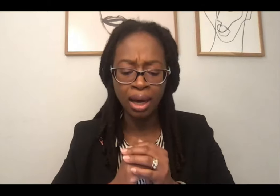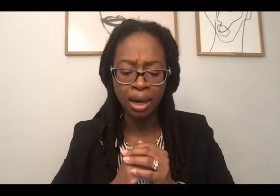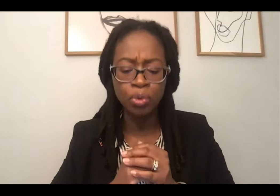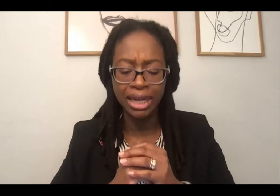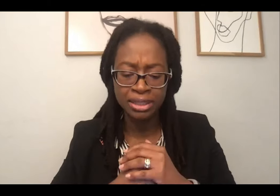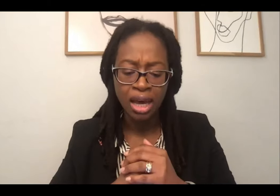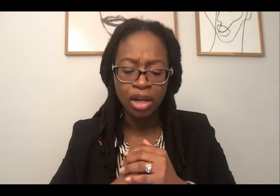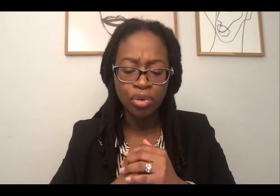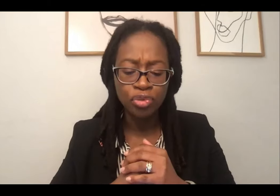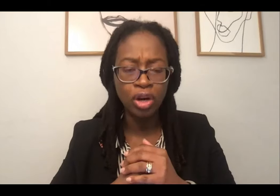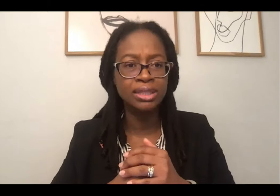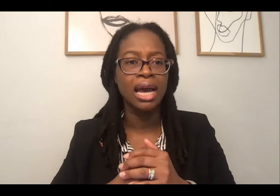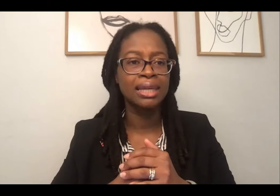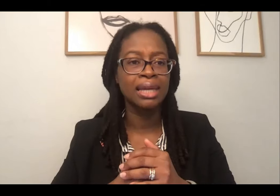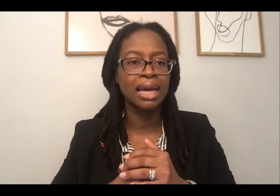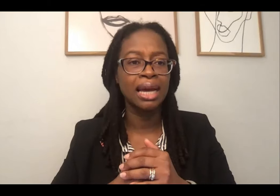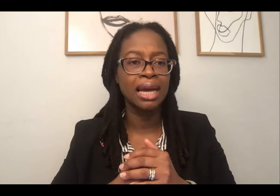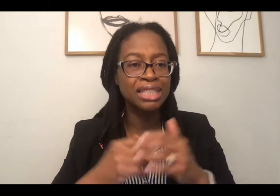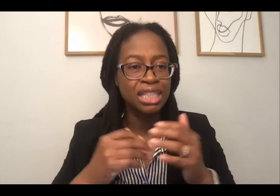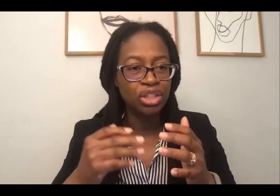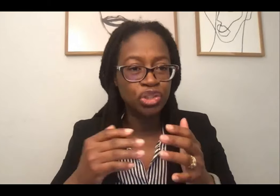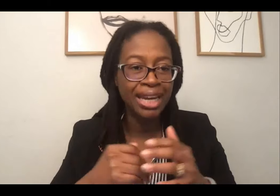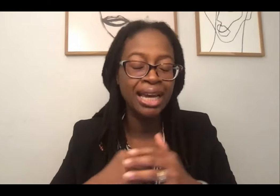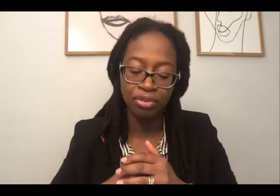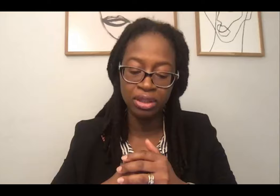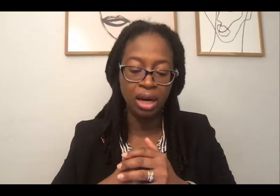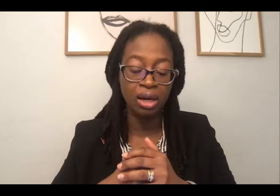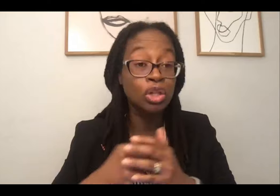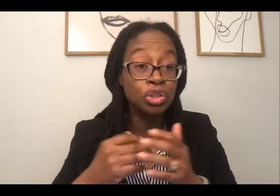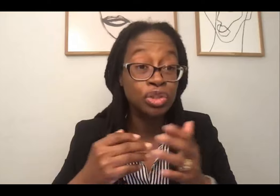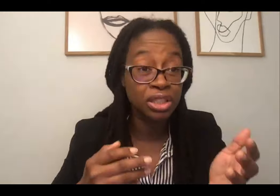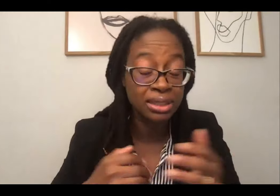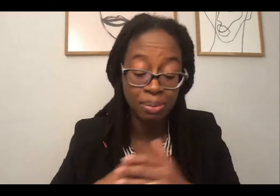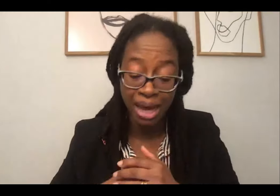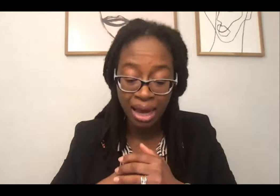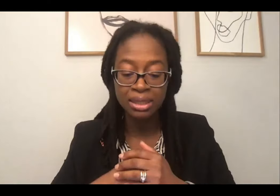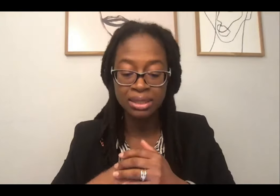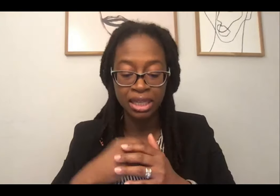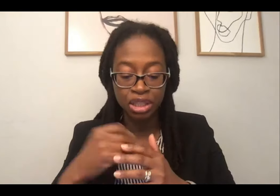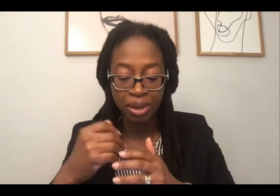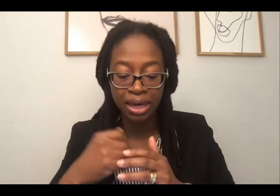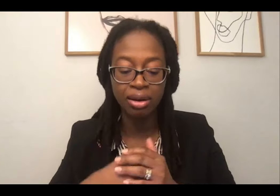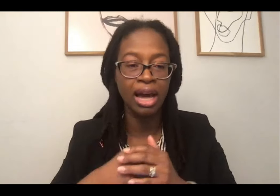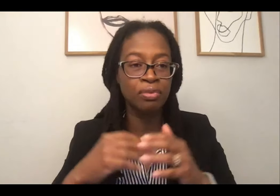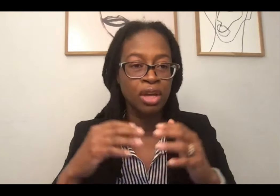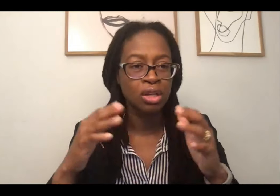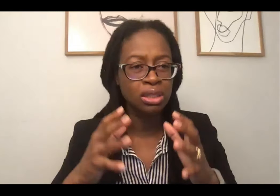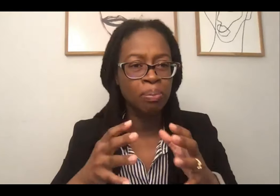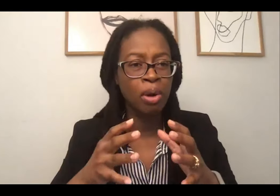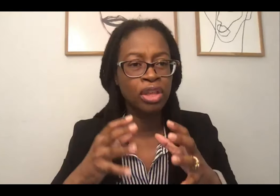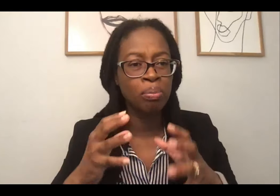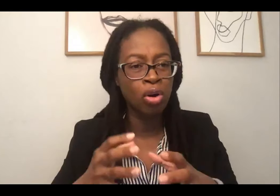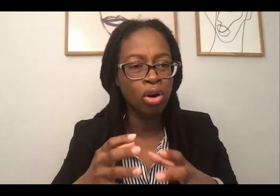rural areas. And of course, at the teacher training level, countries such as the Bahamas and Jamaica have talked about